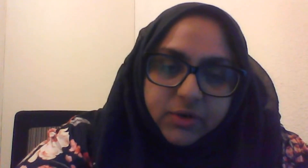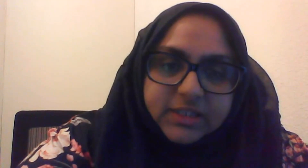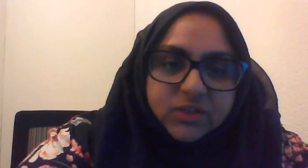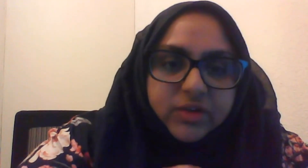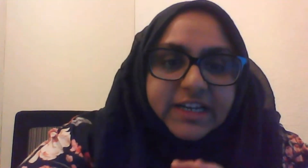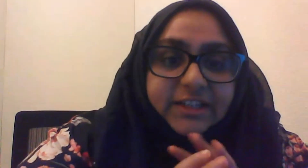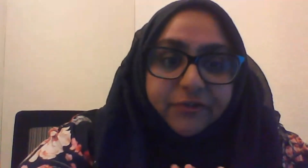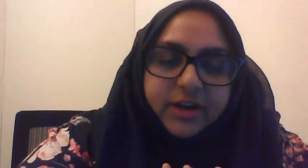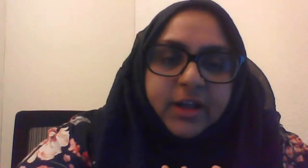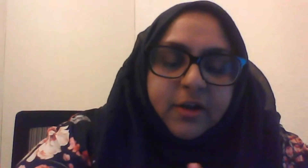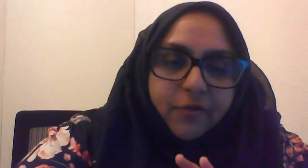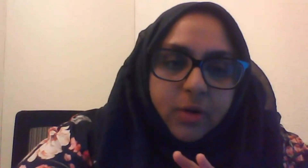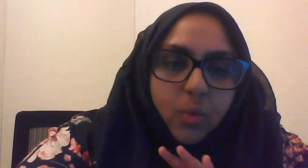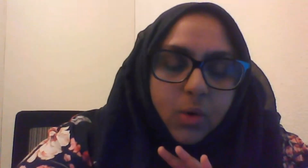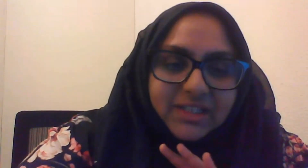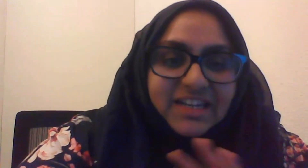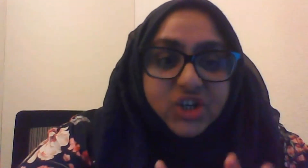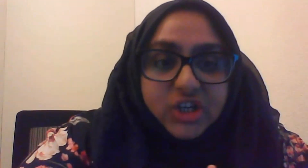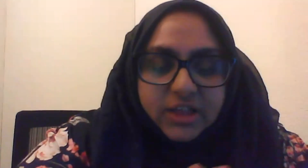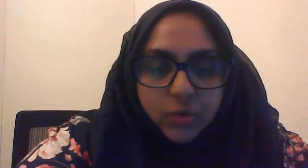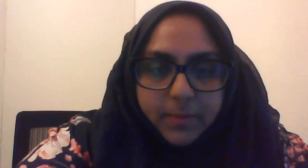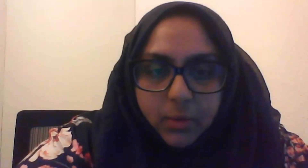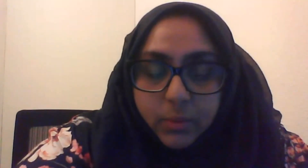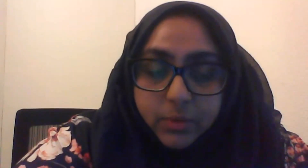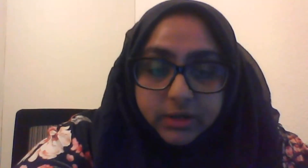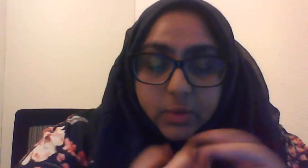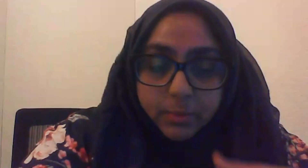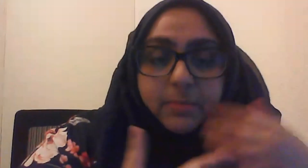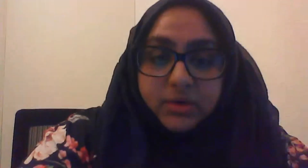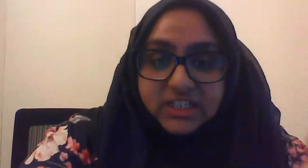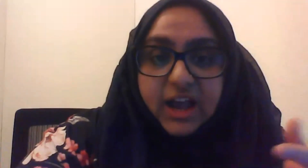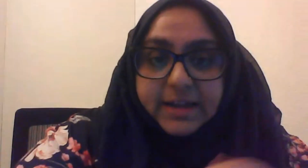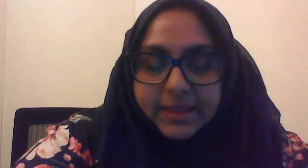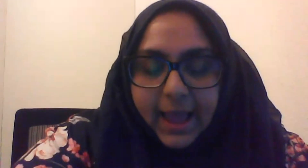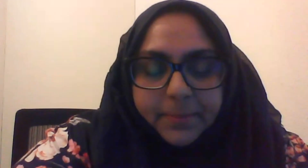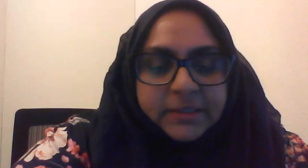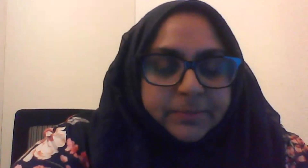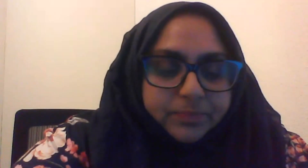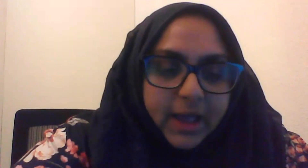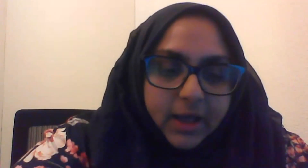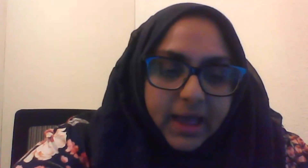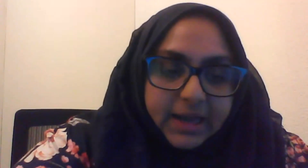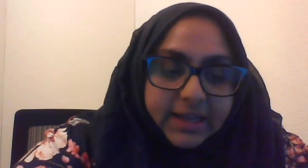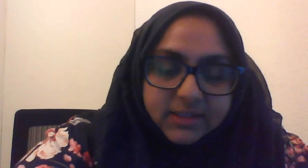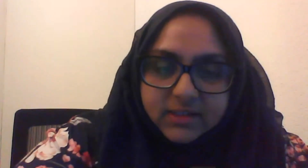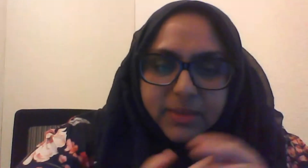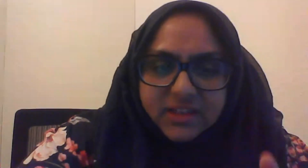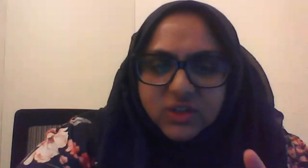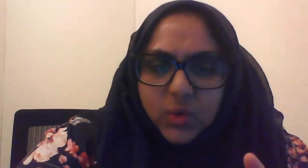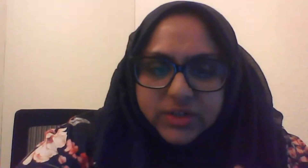So this is really different from what was initially thought about when people were designing the app. And it's something that's called